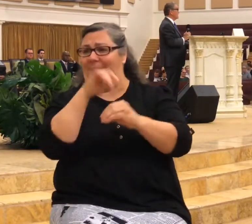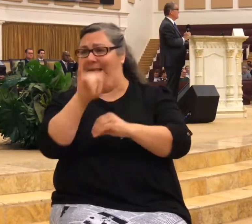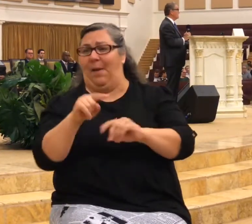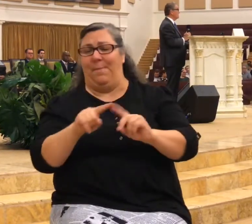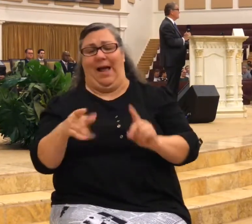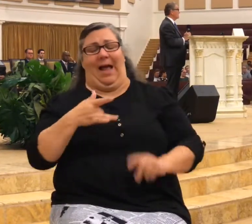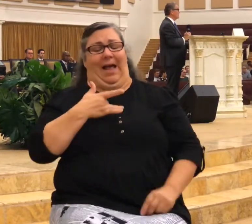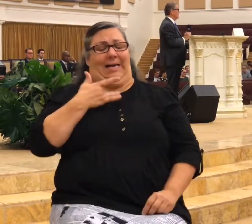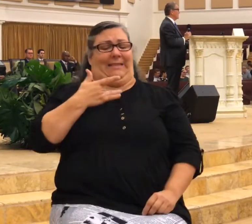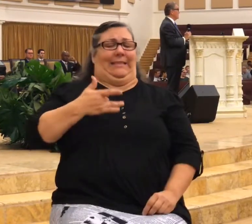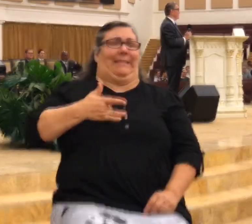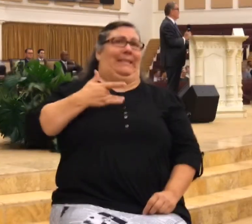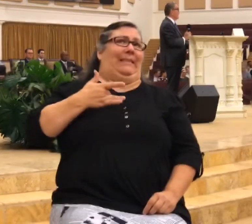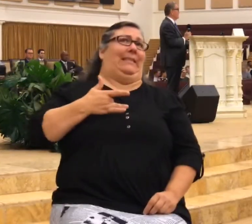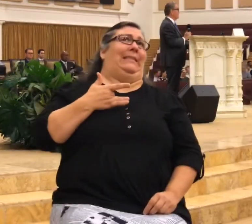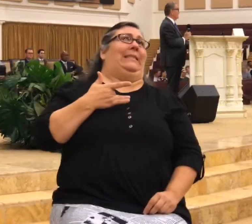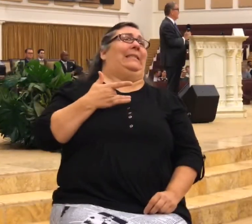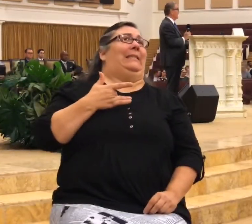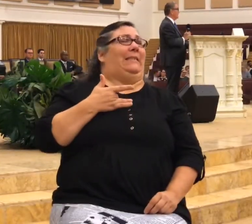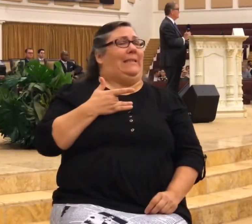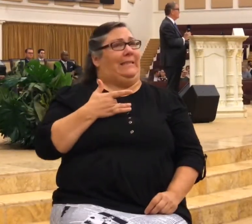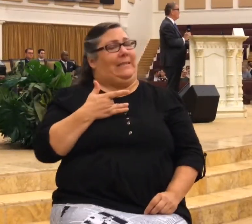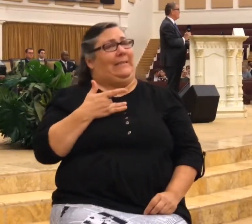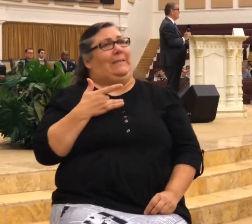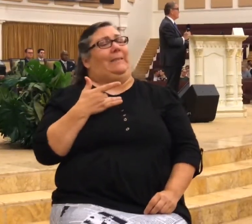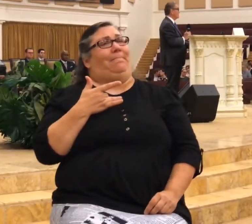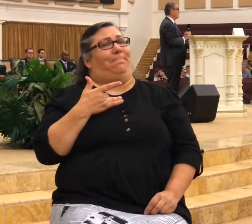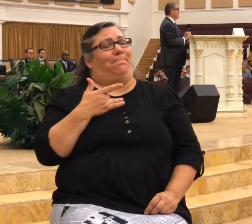But I sense that there is kind of a